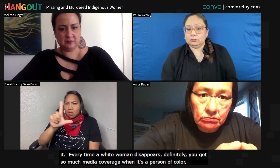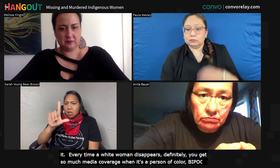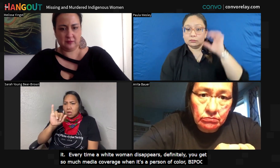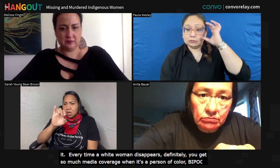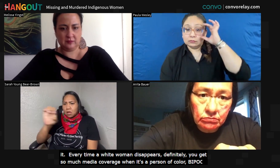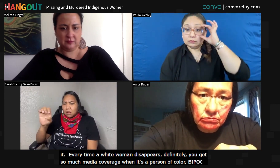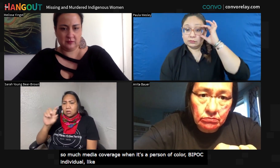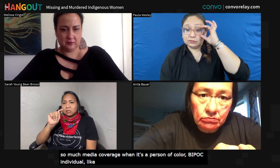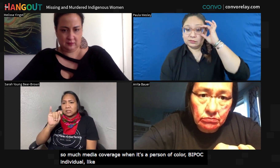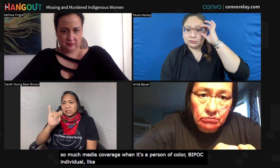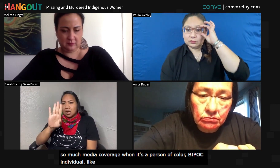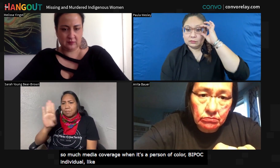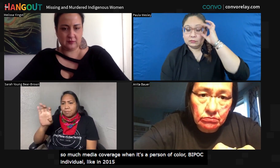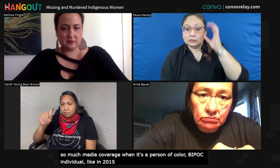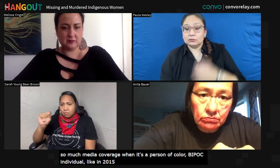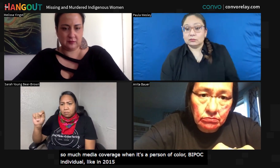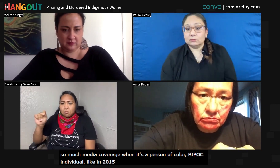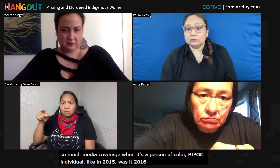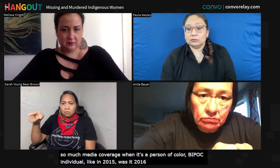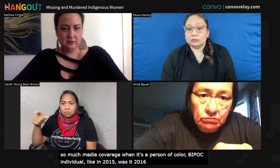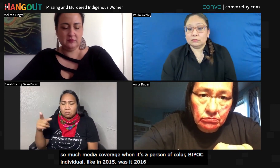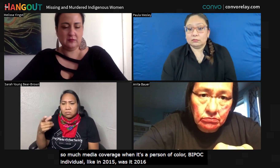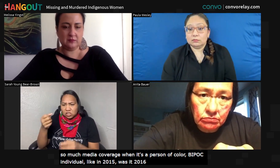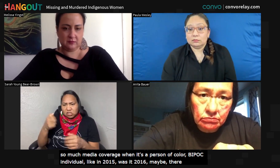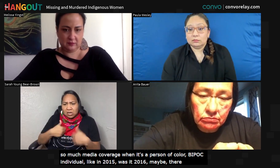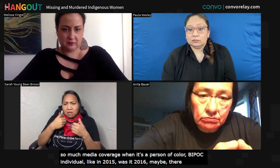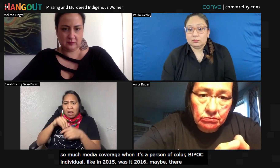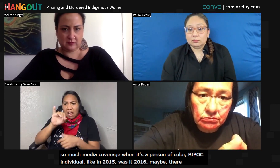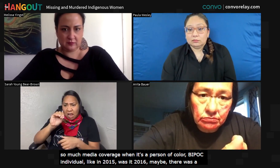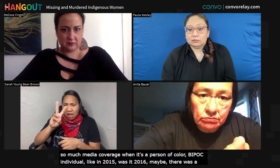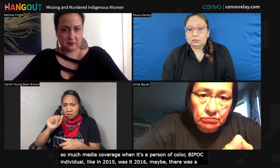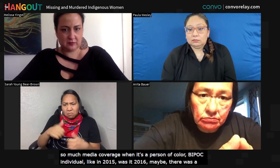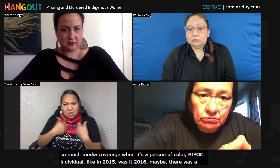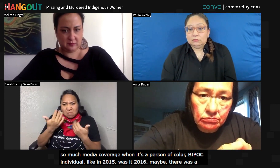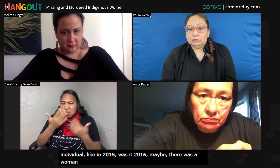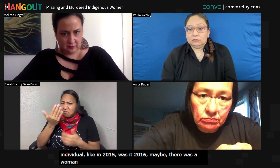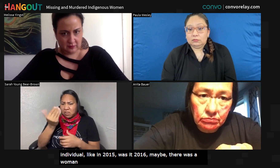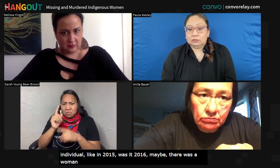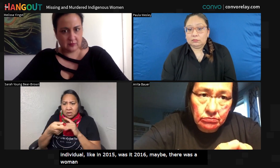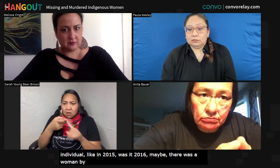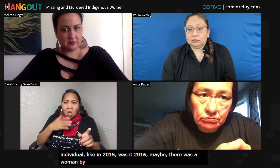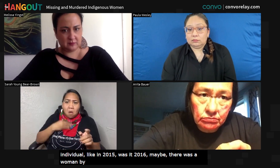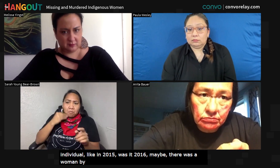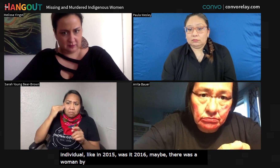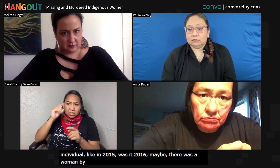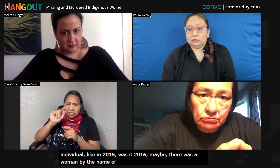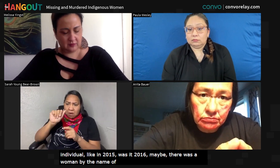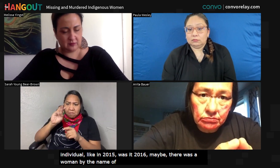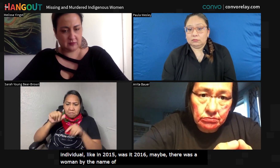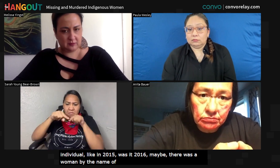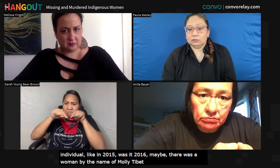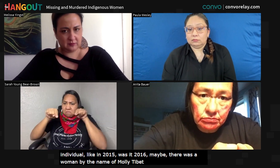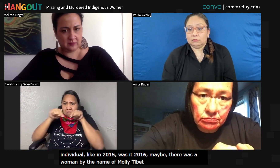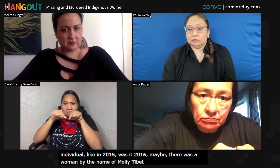by the name of Molly Tibbet, and she lived in Iowa, maybe 15 minutes from my